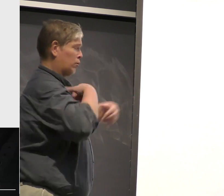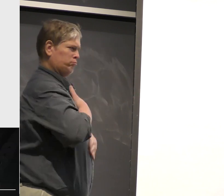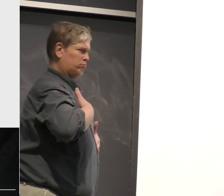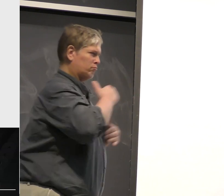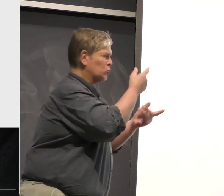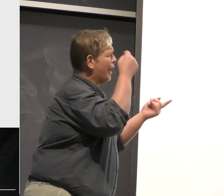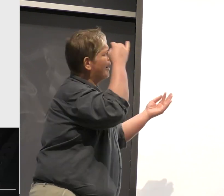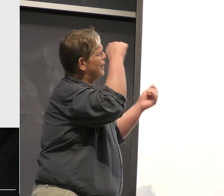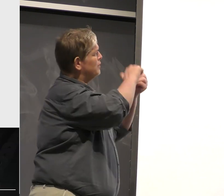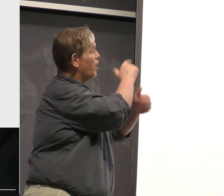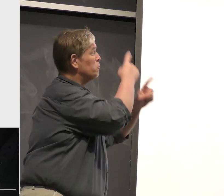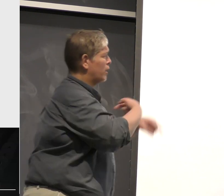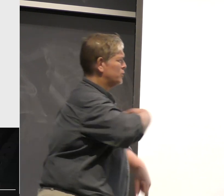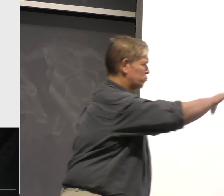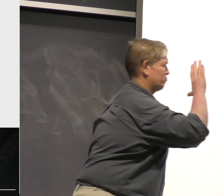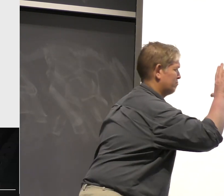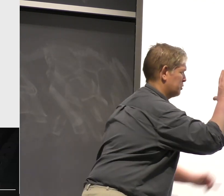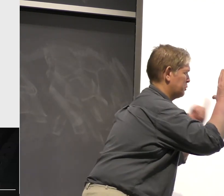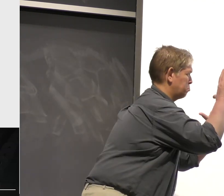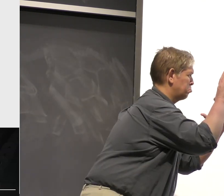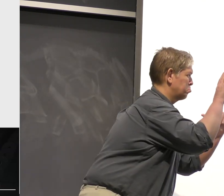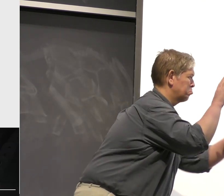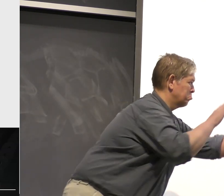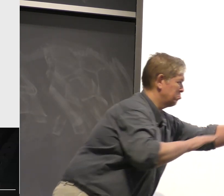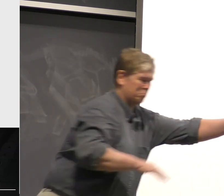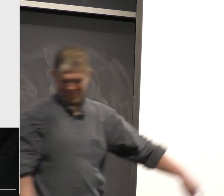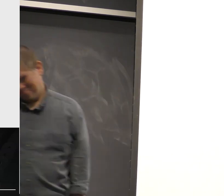gave a great talk. I really enjoyed it, and it got me thinking. And so,